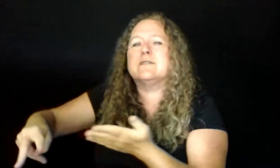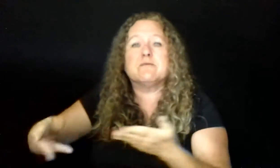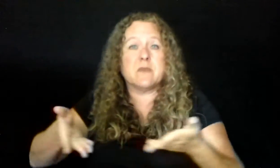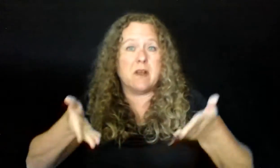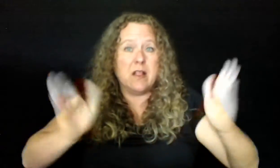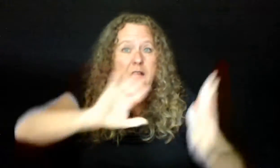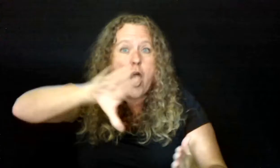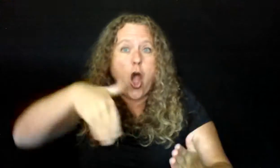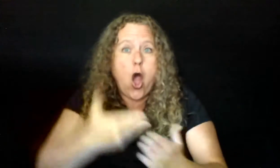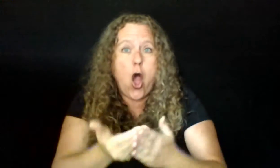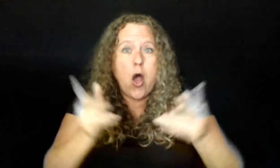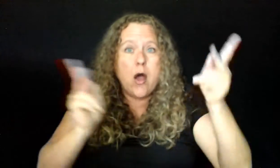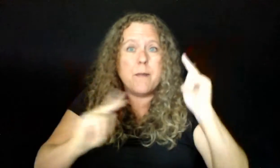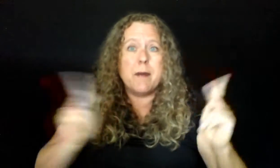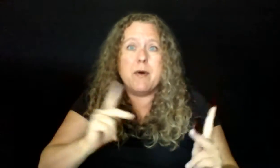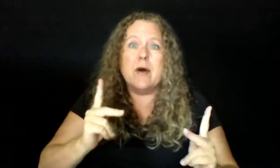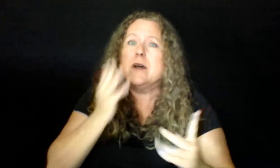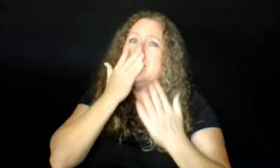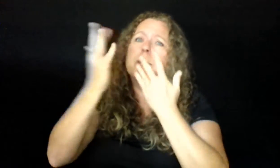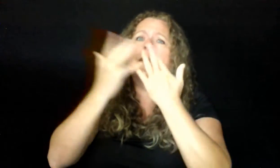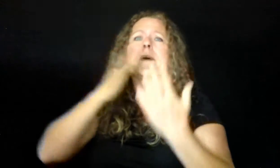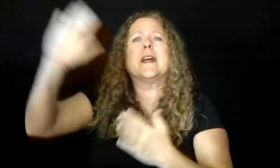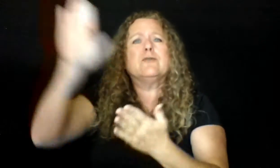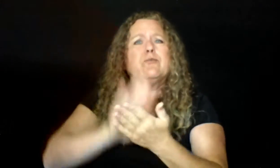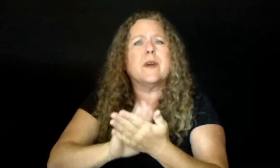praises. Let the mountains tremble and the seas roar.